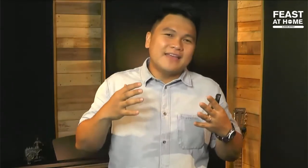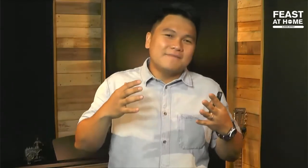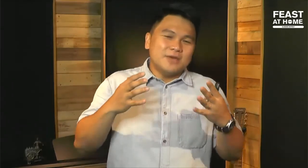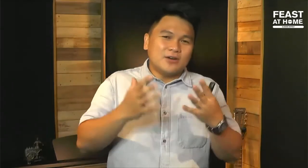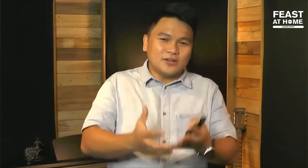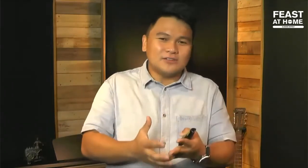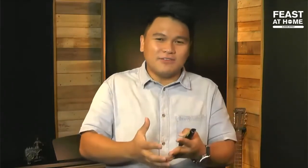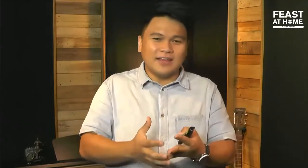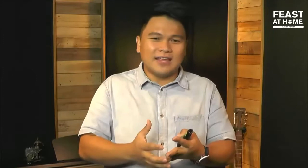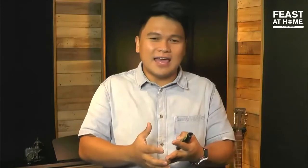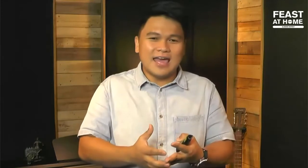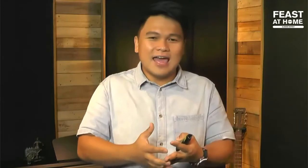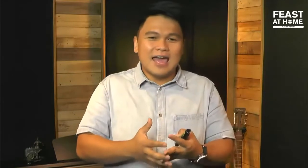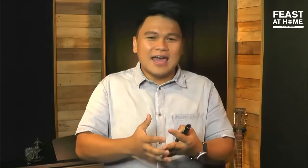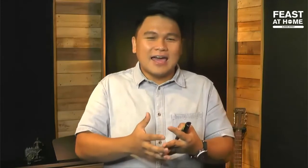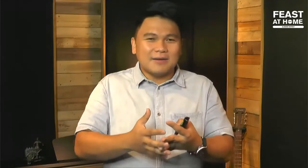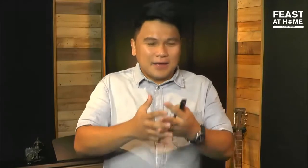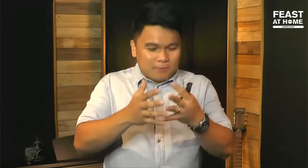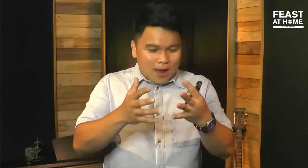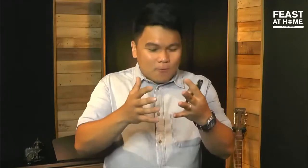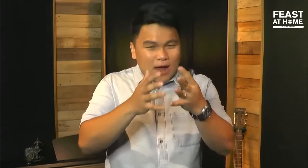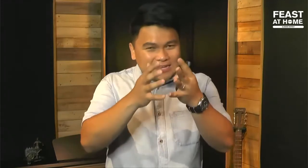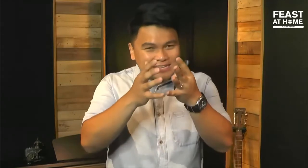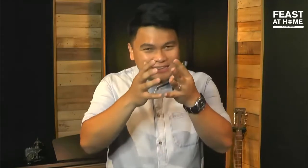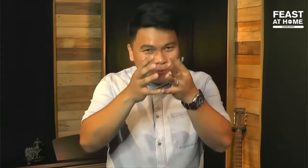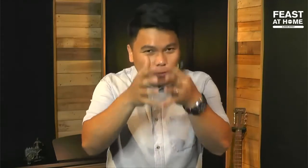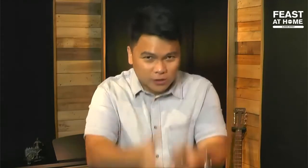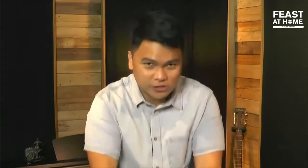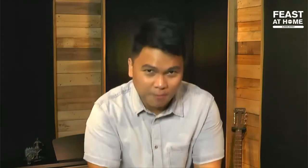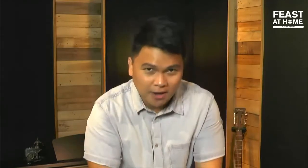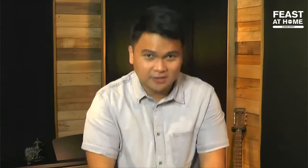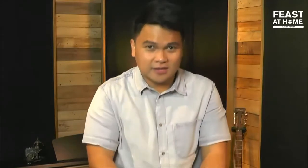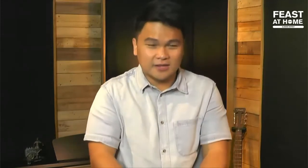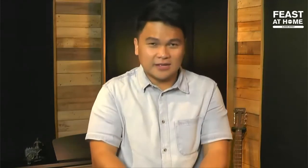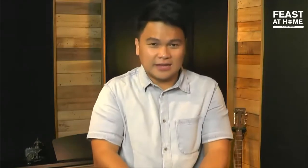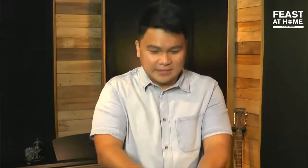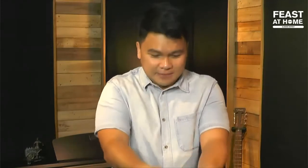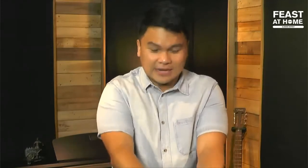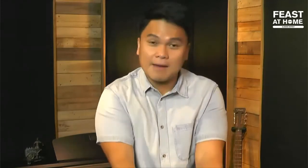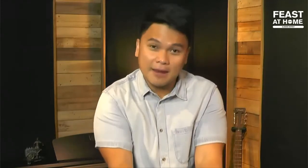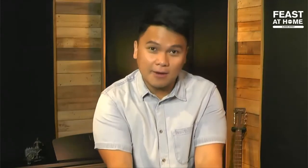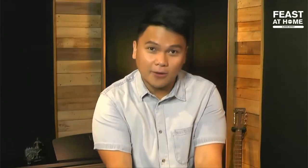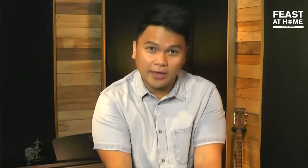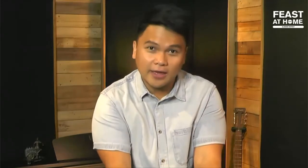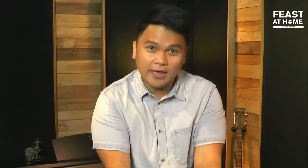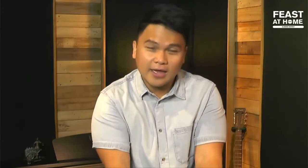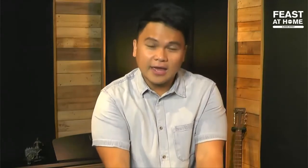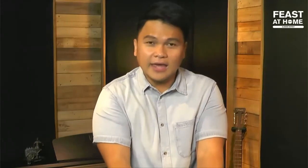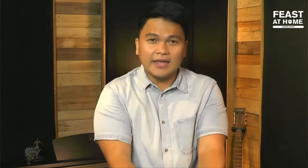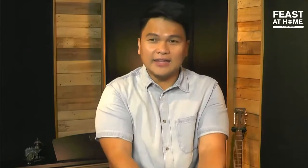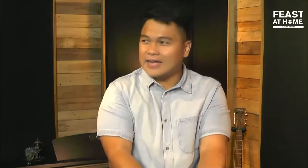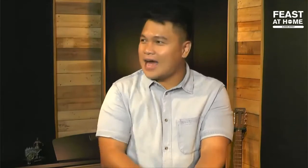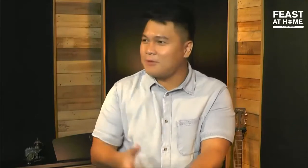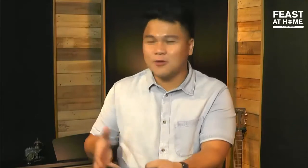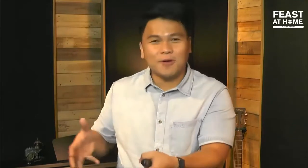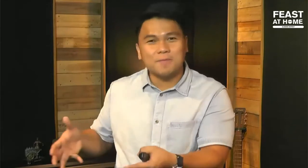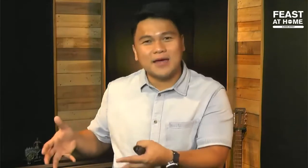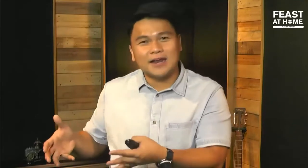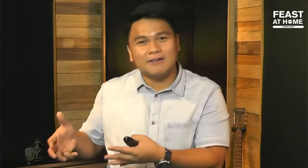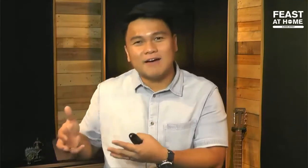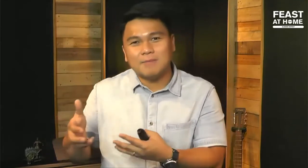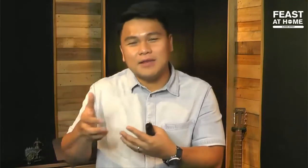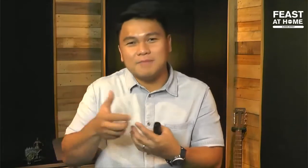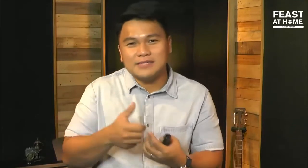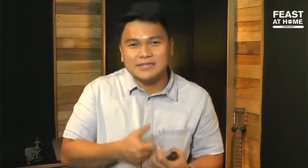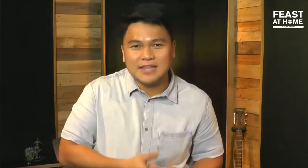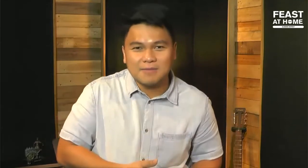And because of it, why is it the worst part? Kasi miserable ako eh. And nagamit ko pa yung pera